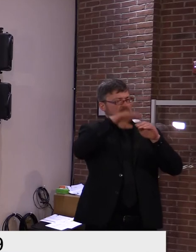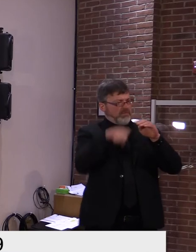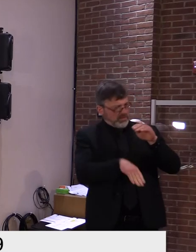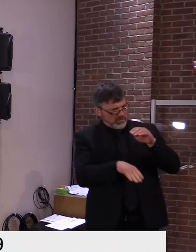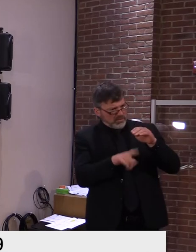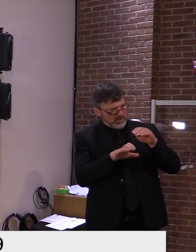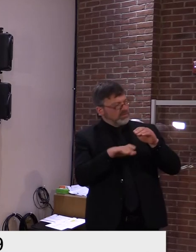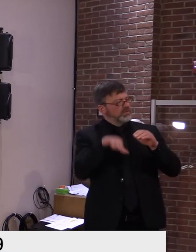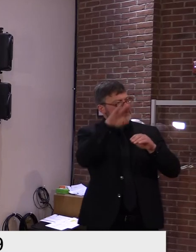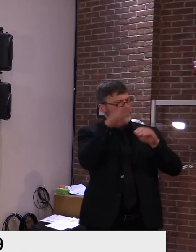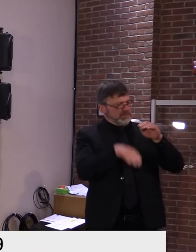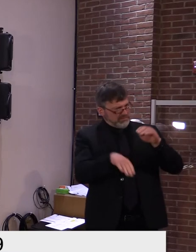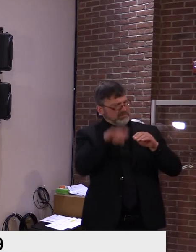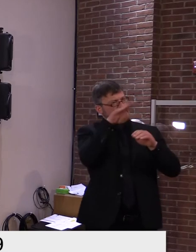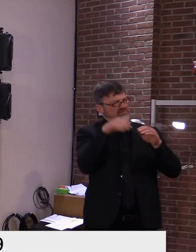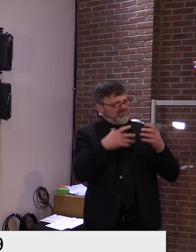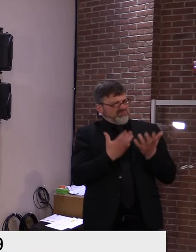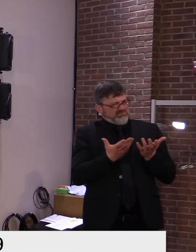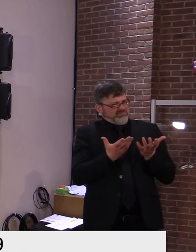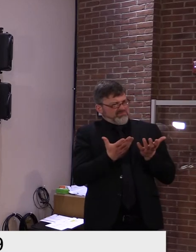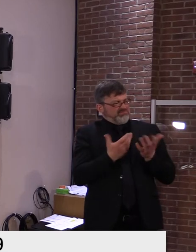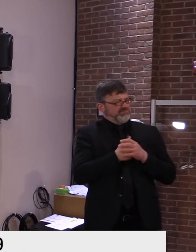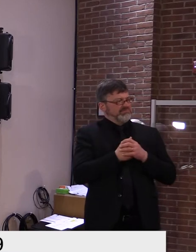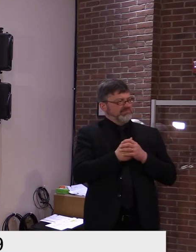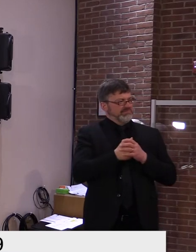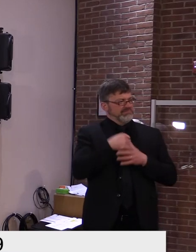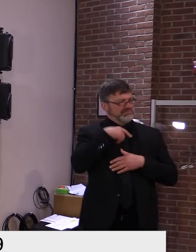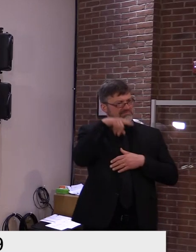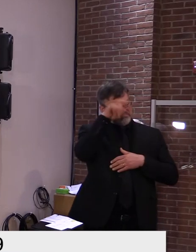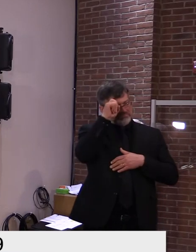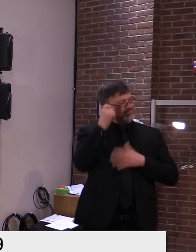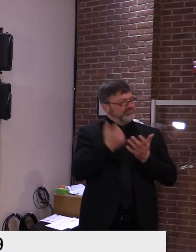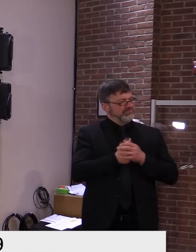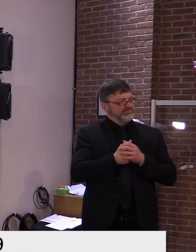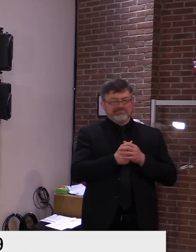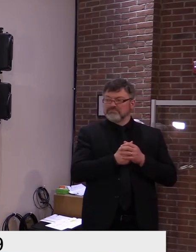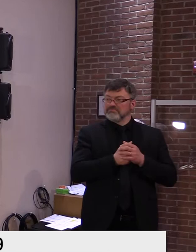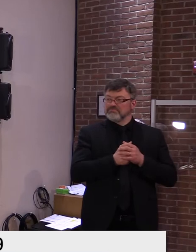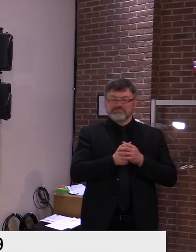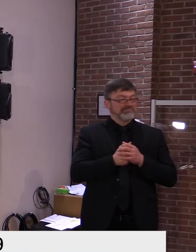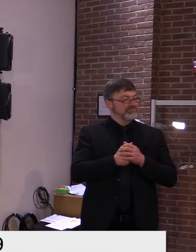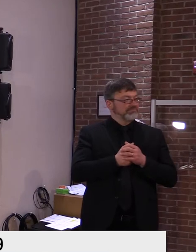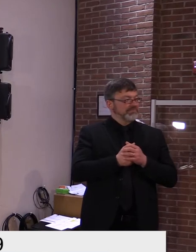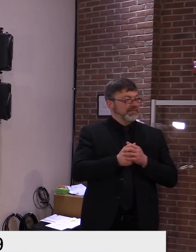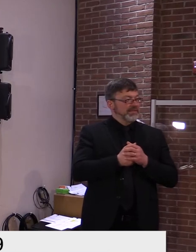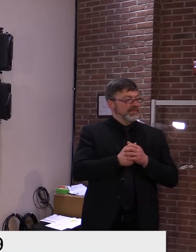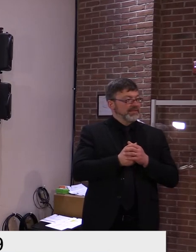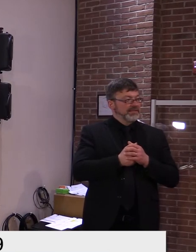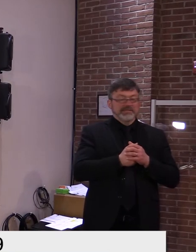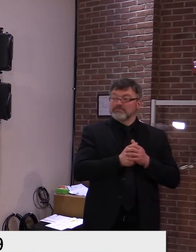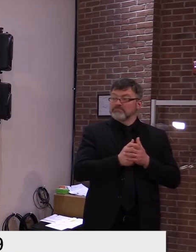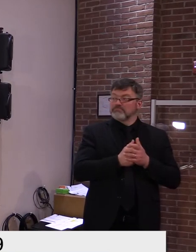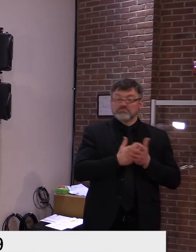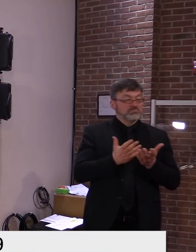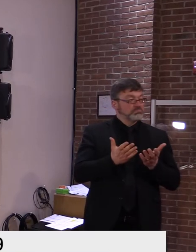know, becoming more than 100%, and, you know, 2 weeks later we're losing 7%.